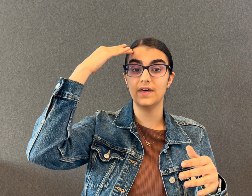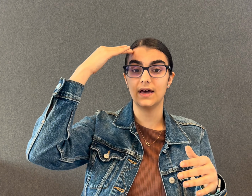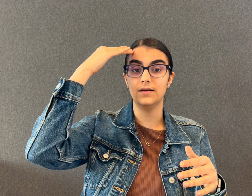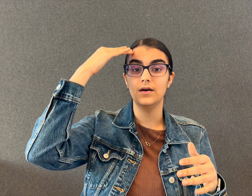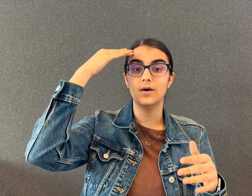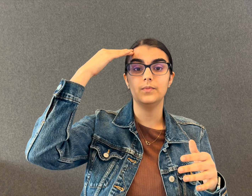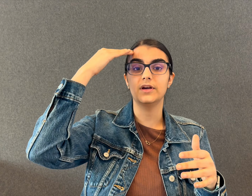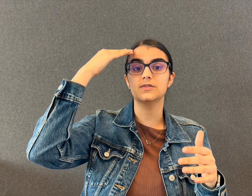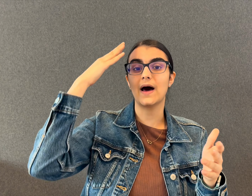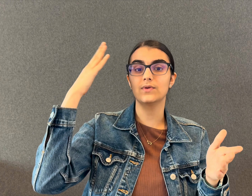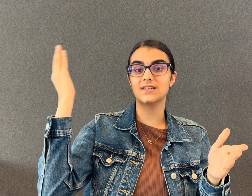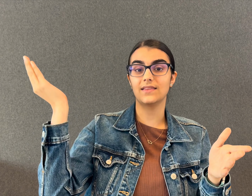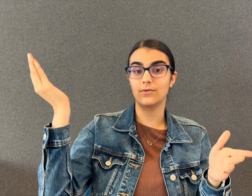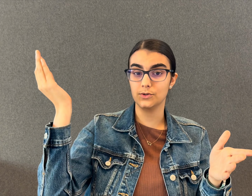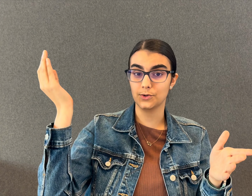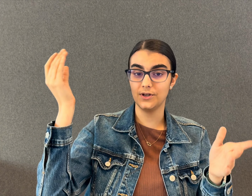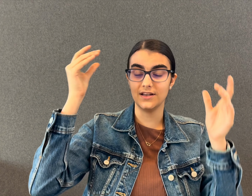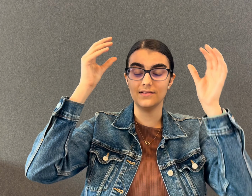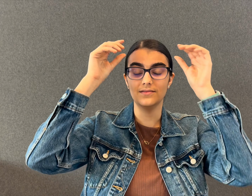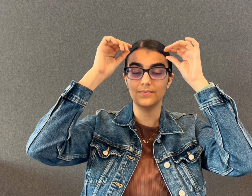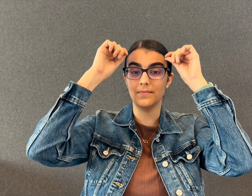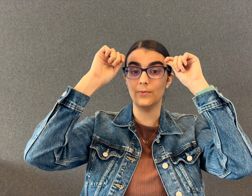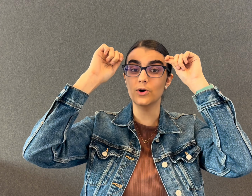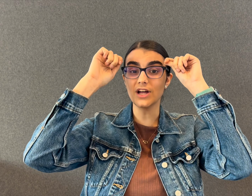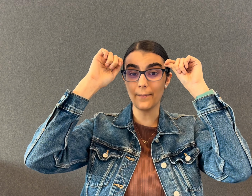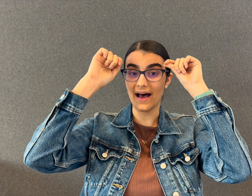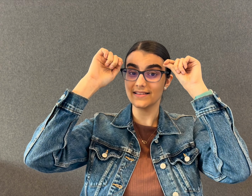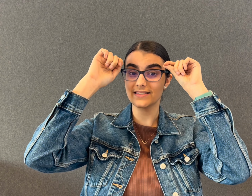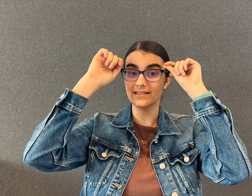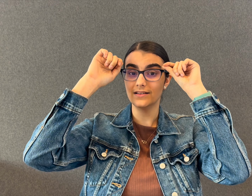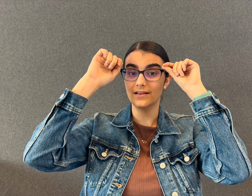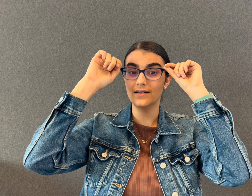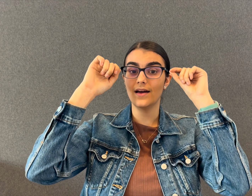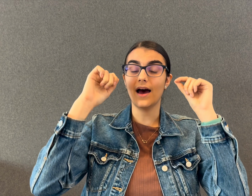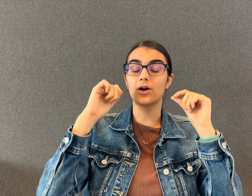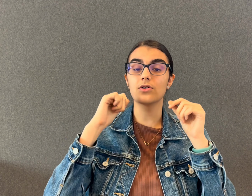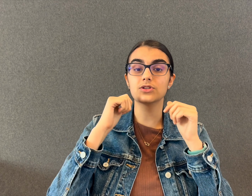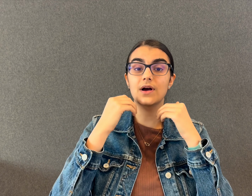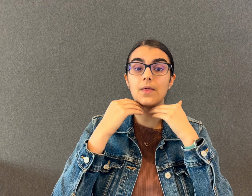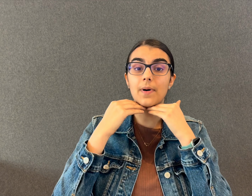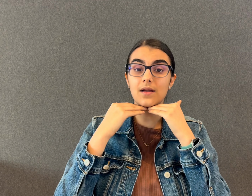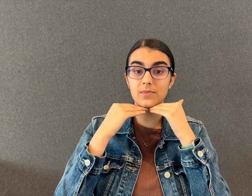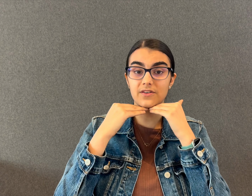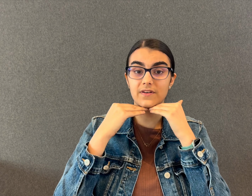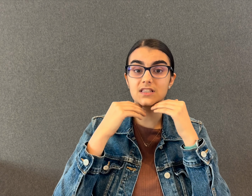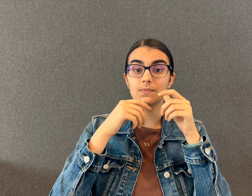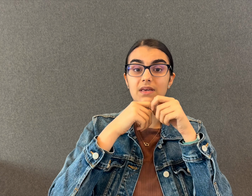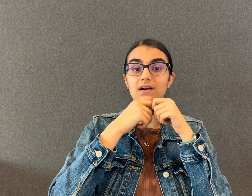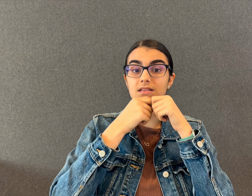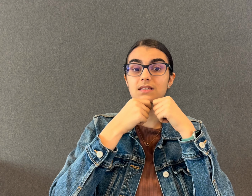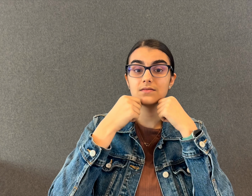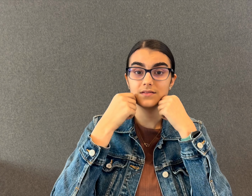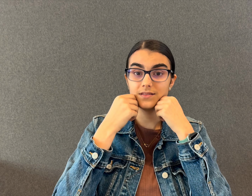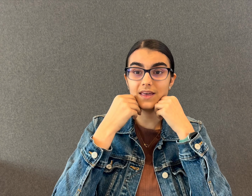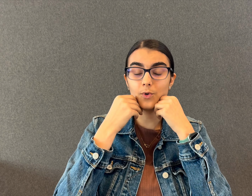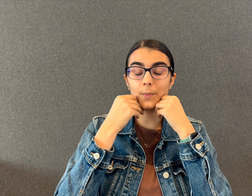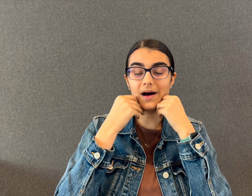head, because back when sign language was created, men wore top hats. And girls are at the bottom of the face because they wore